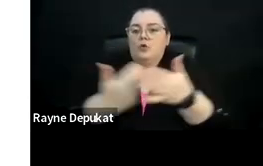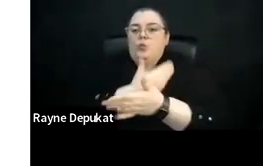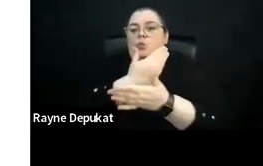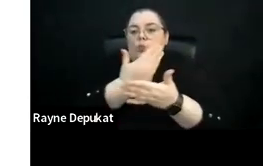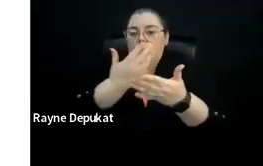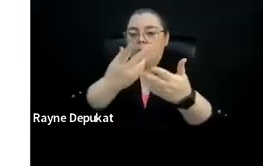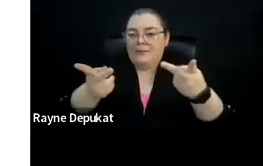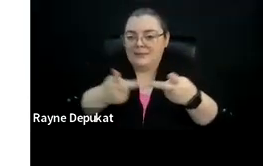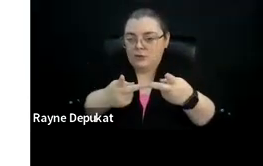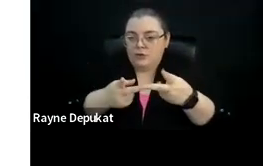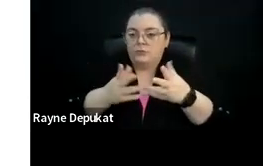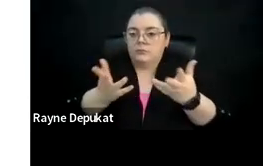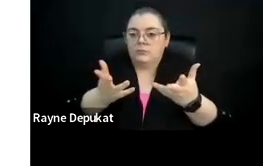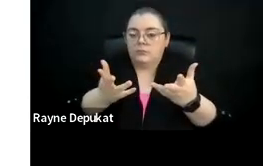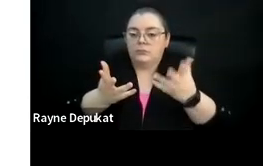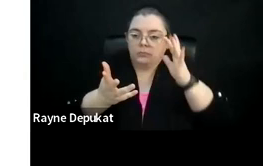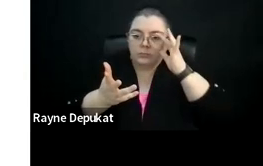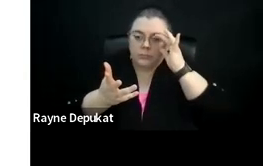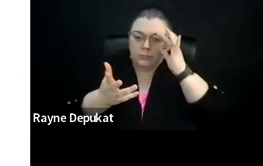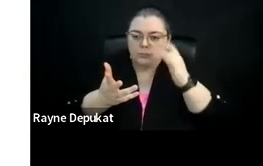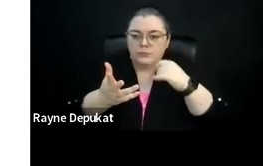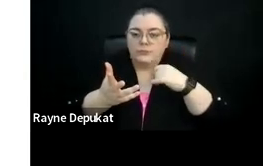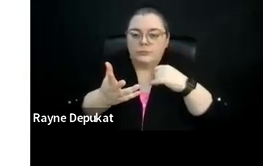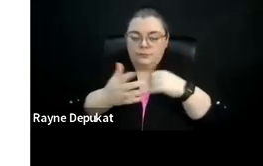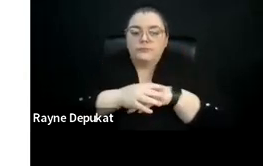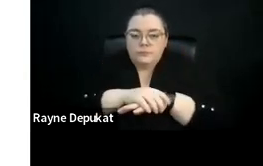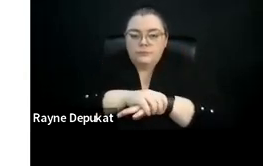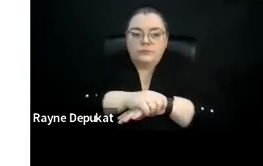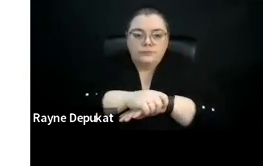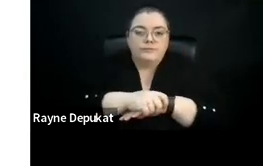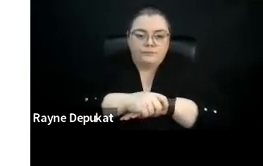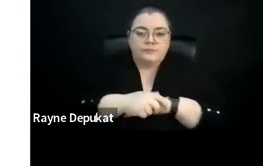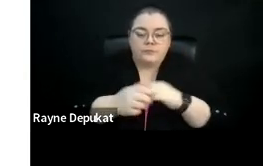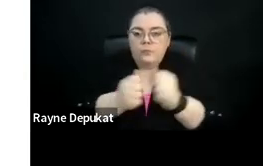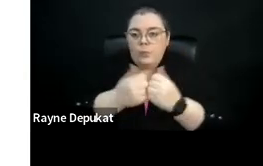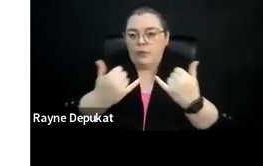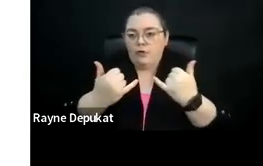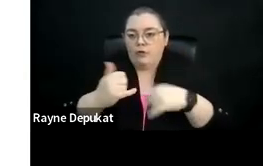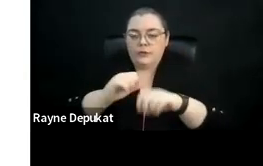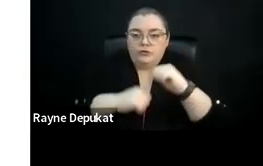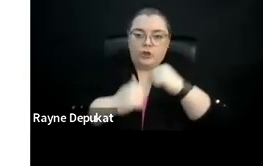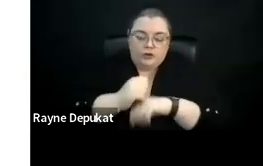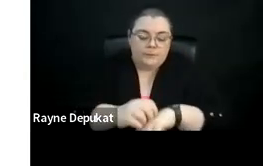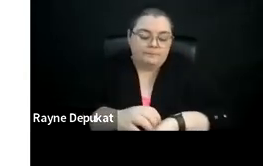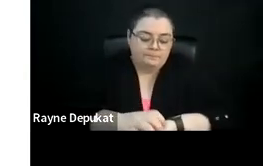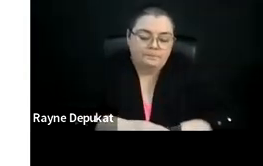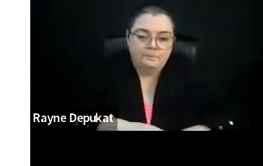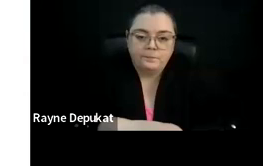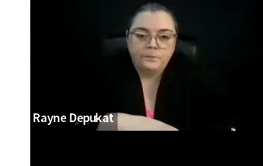So there's been there could be a lot of changes in terms of creating a new position or positions with the current